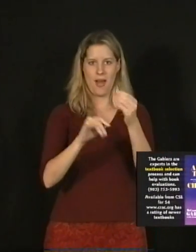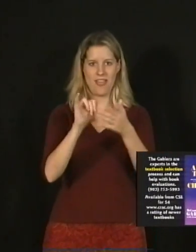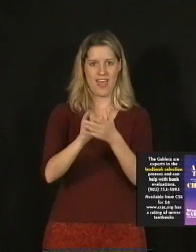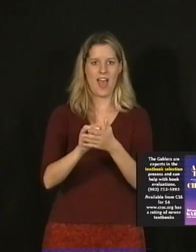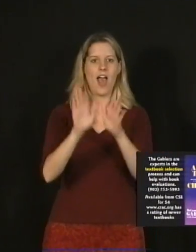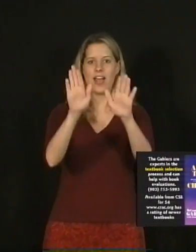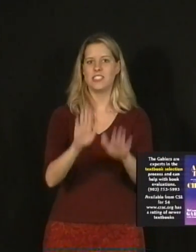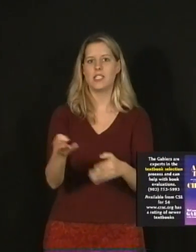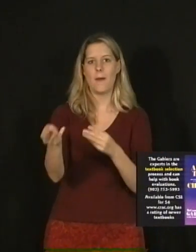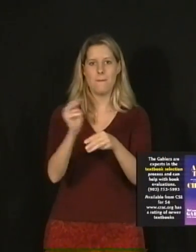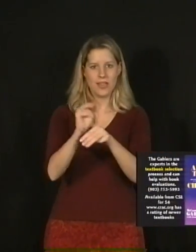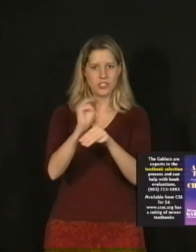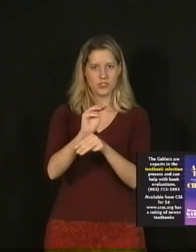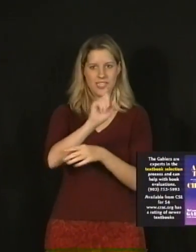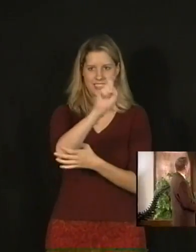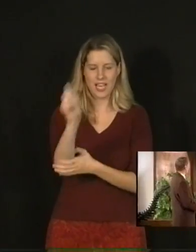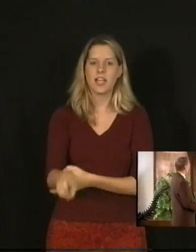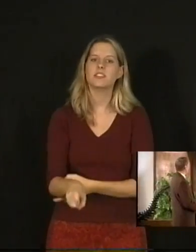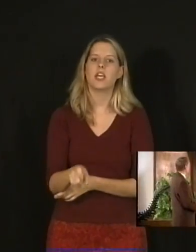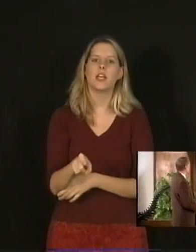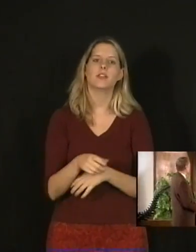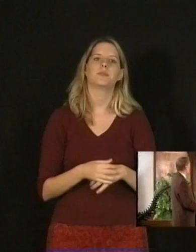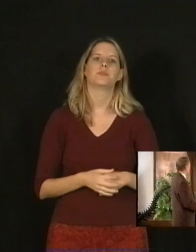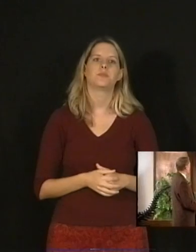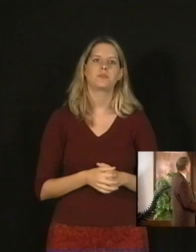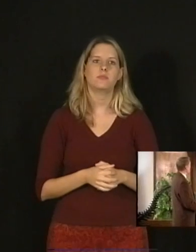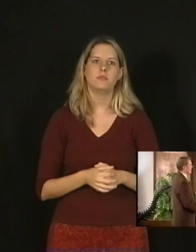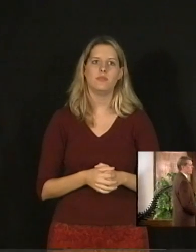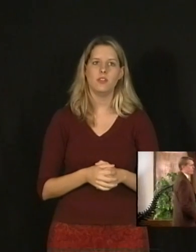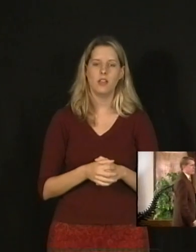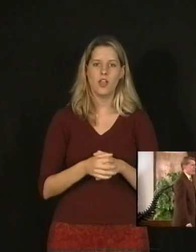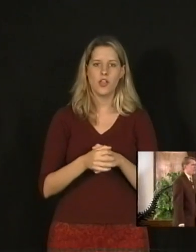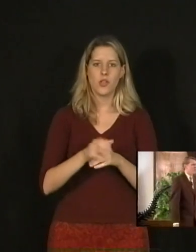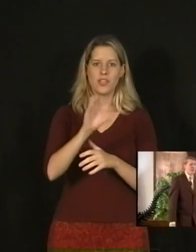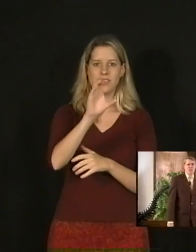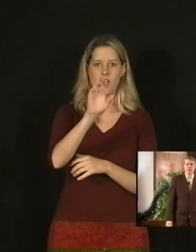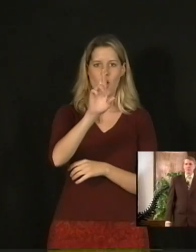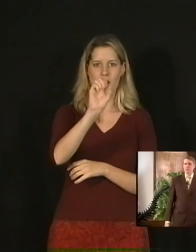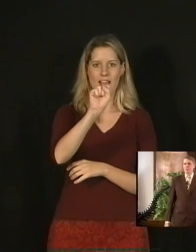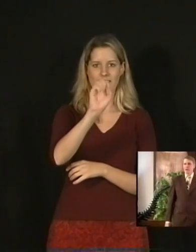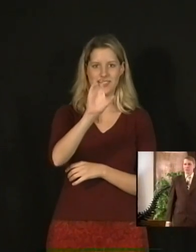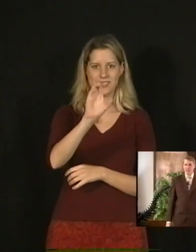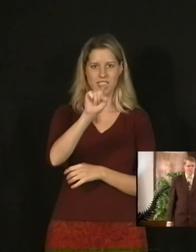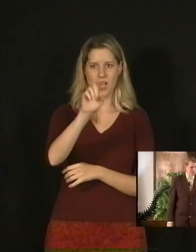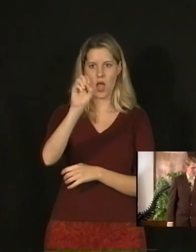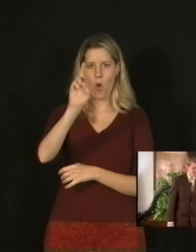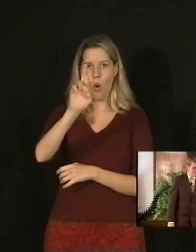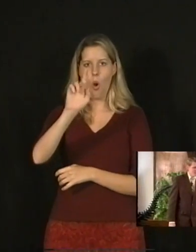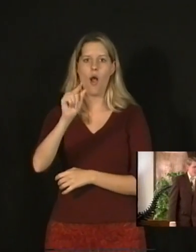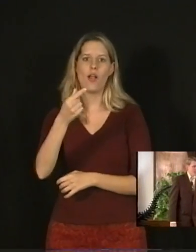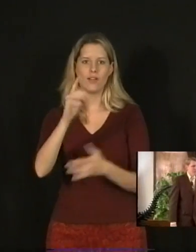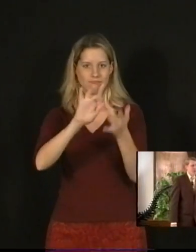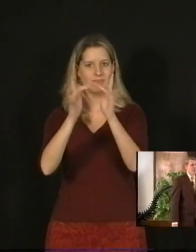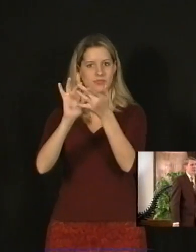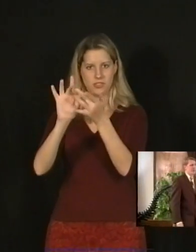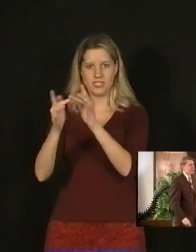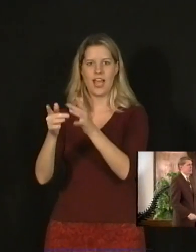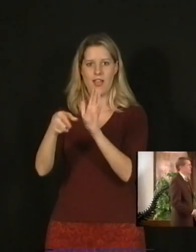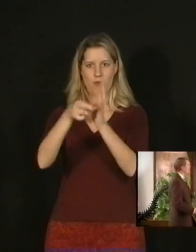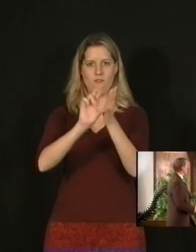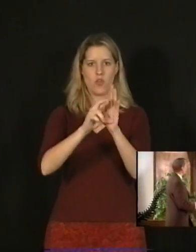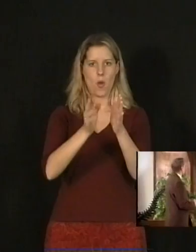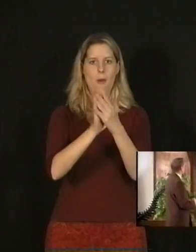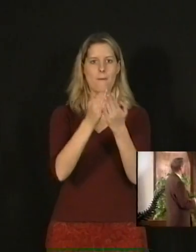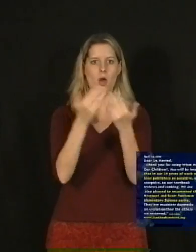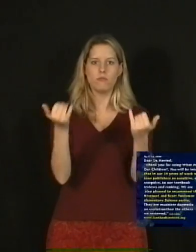to textbookreviews.org or to crsc.org. They've got a newer review of the more modern textbooks. Mel wrote me a